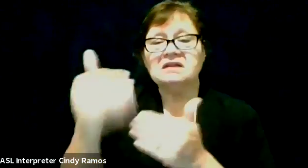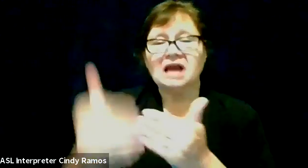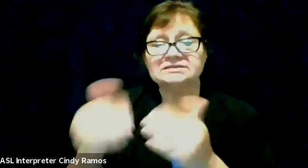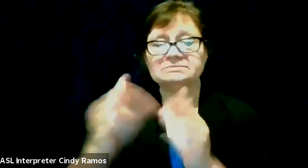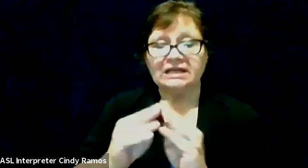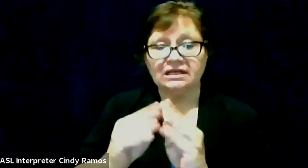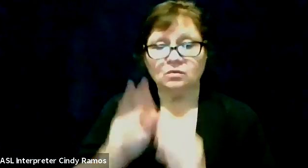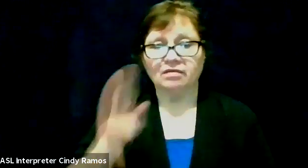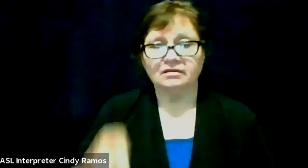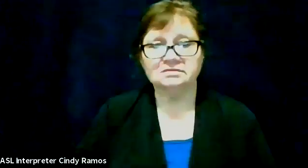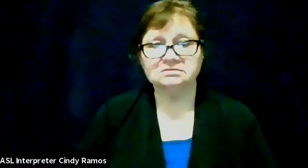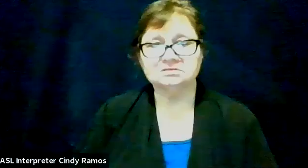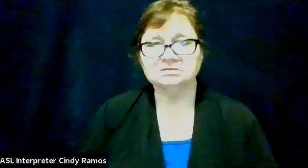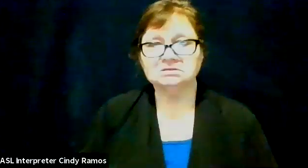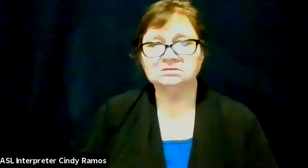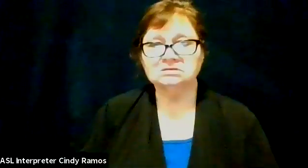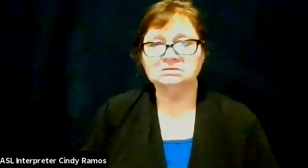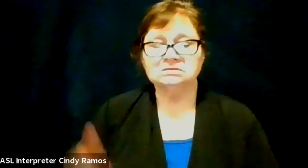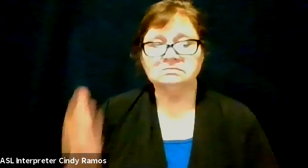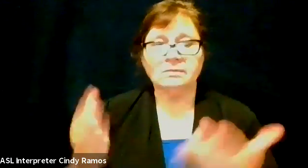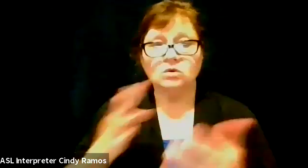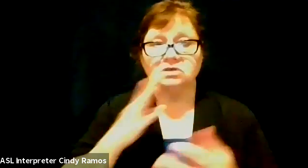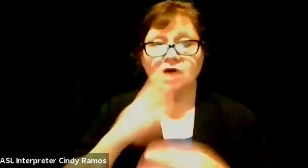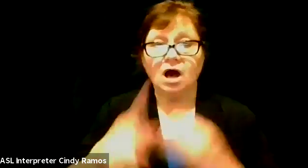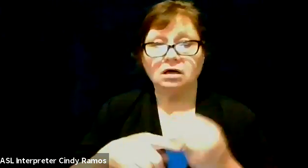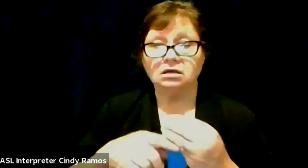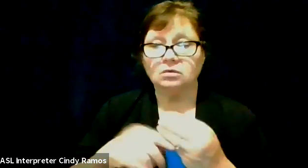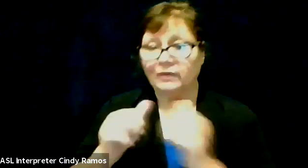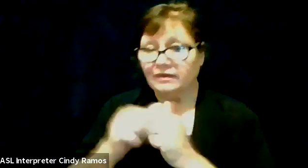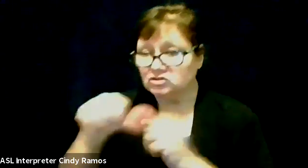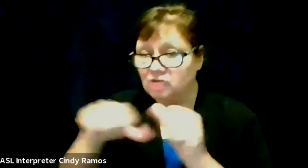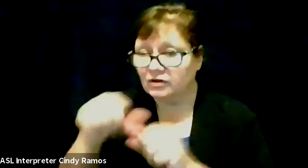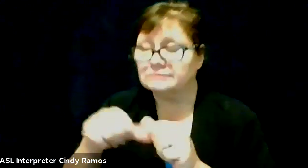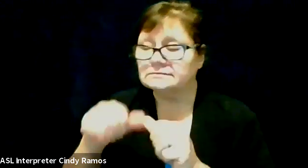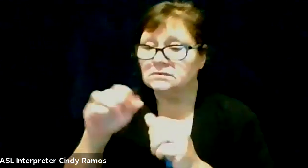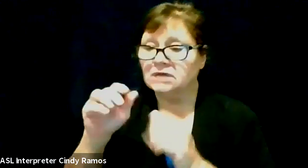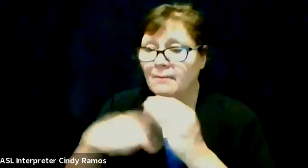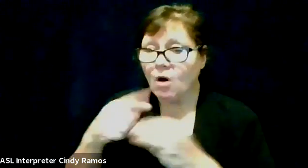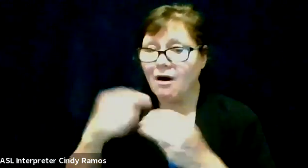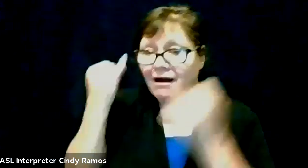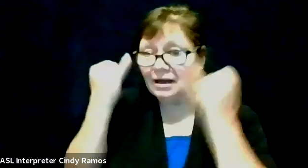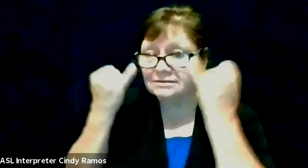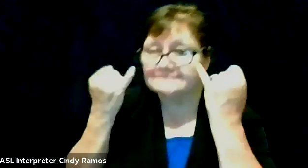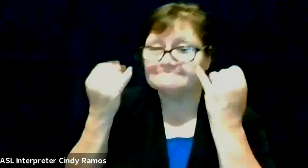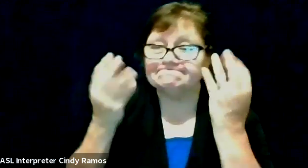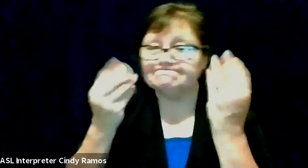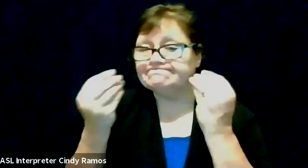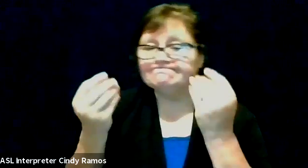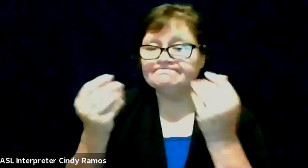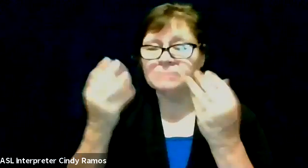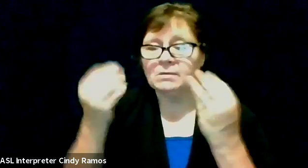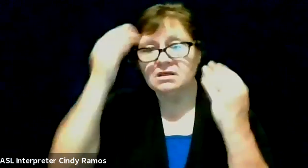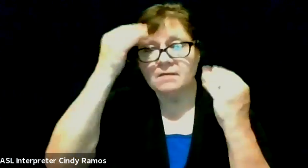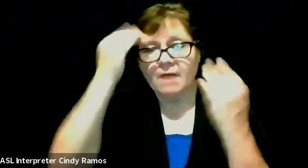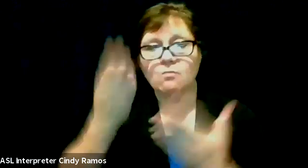meetings. And we might want to talk in the interim a little bit about some of the ideas we've heard tonight and perhaps come up with a